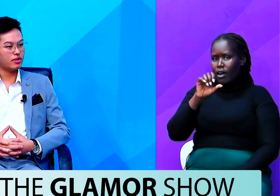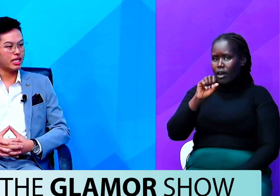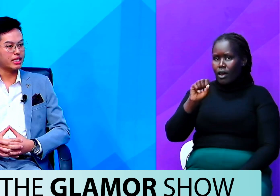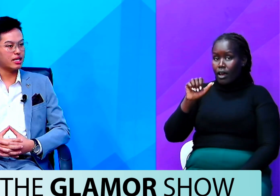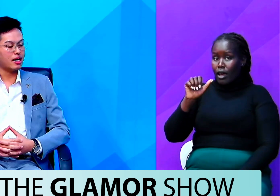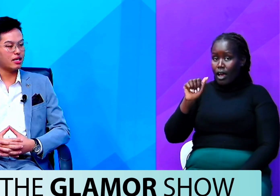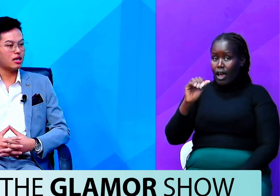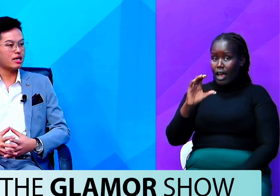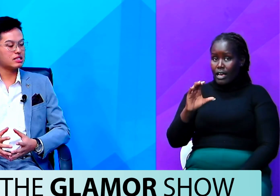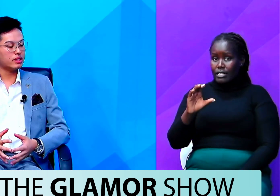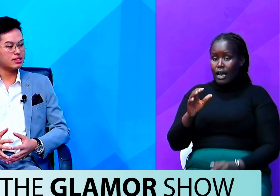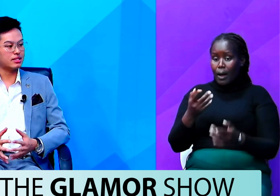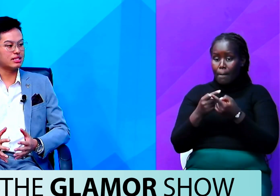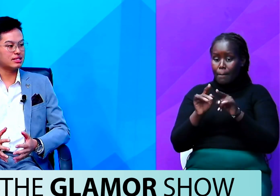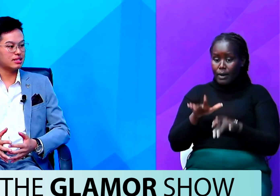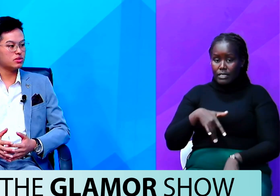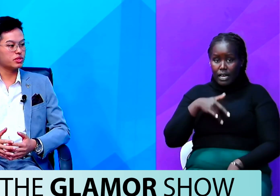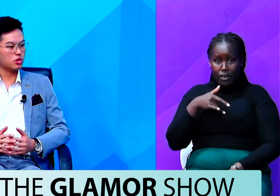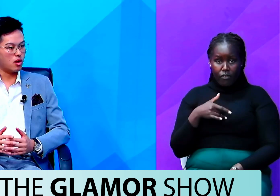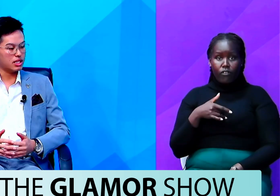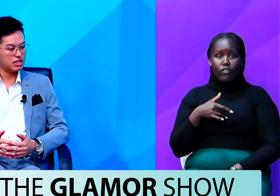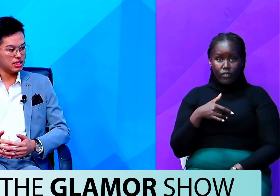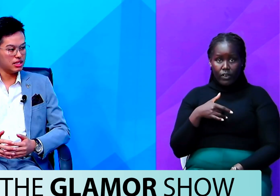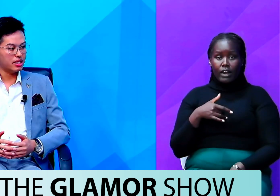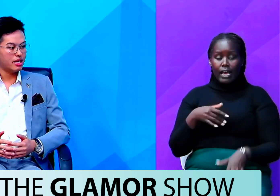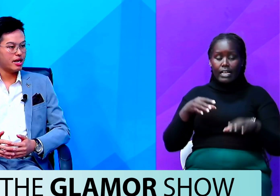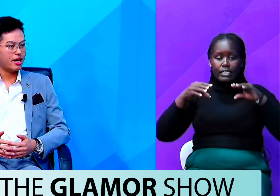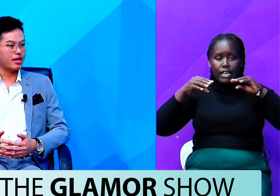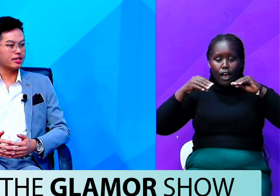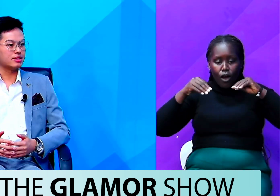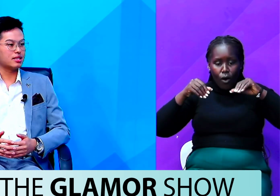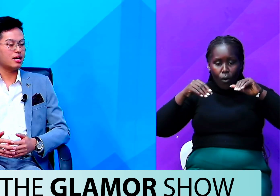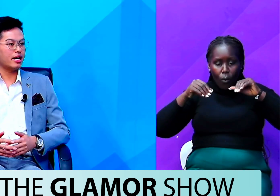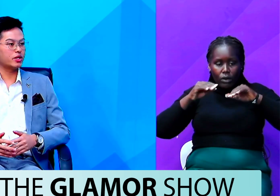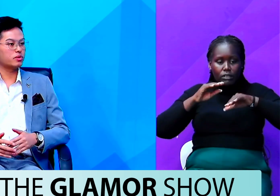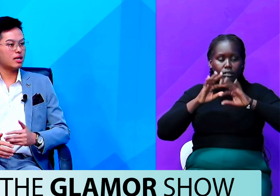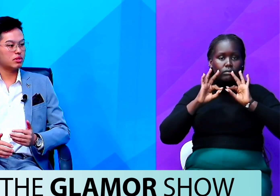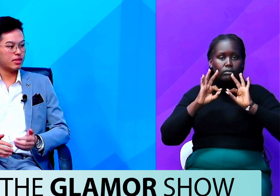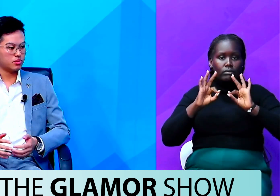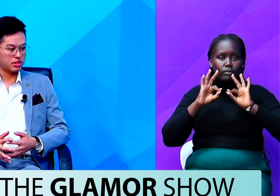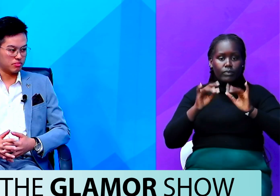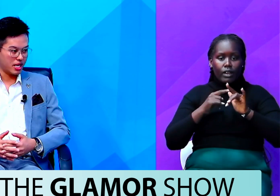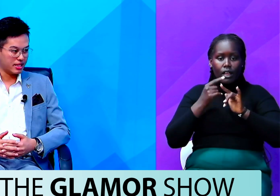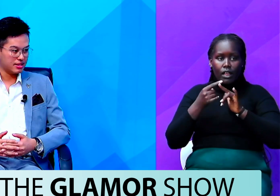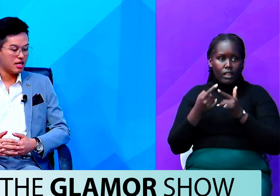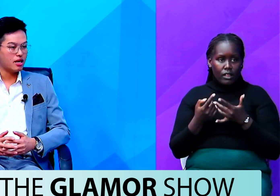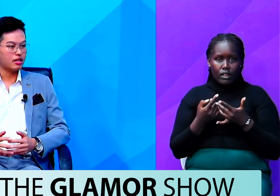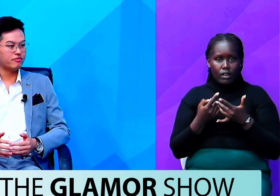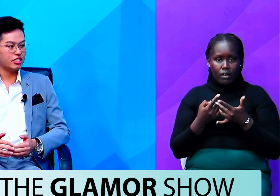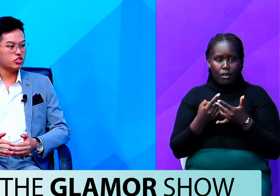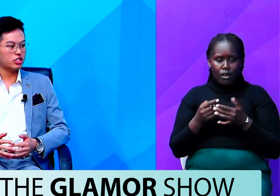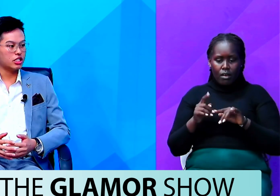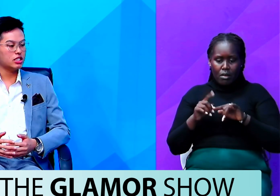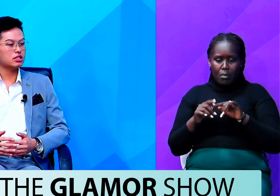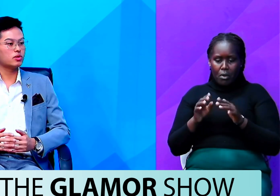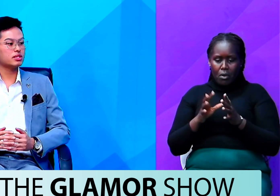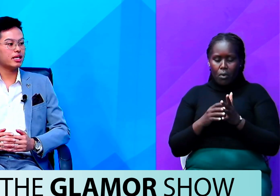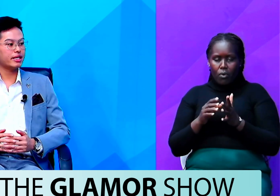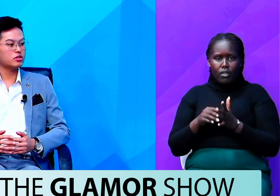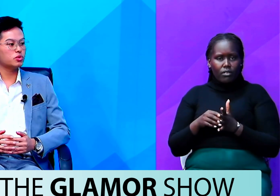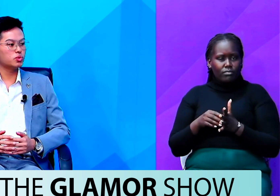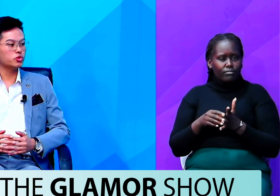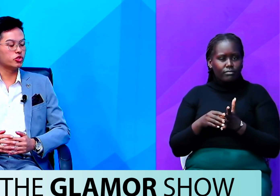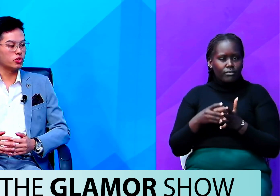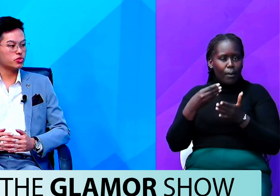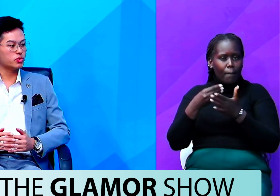I feel like as long as I insist with quality and I don't compromise with the price, eventually those